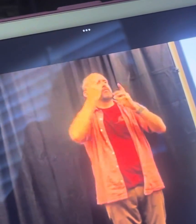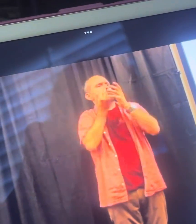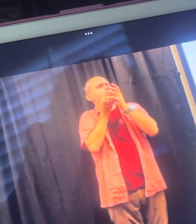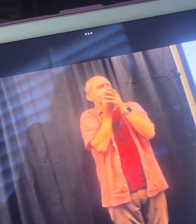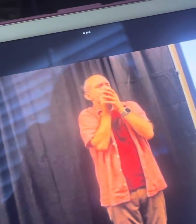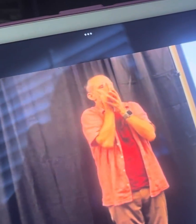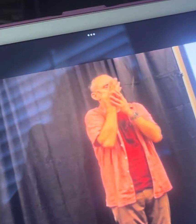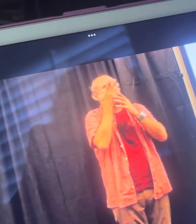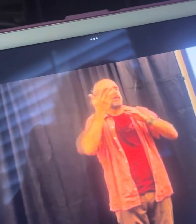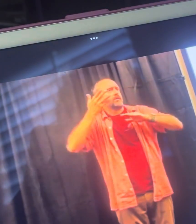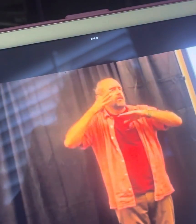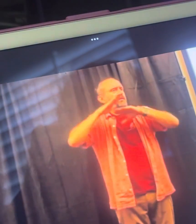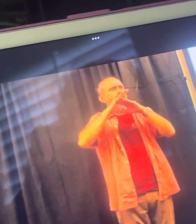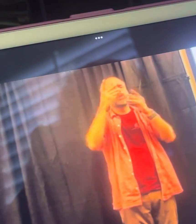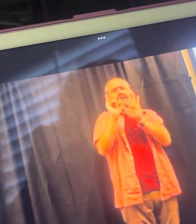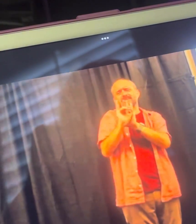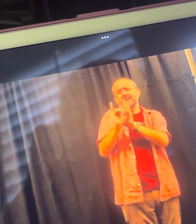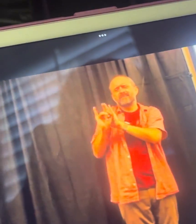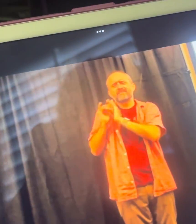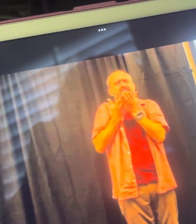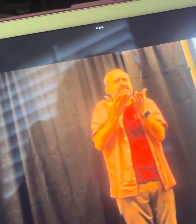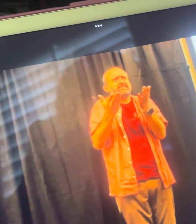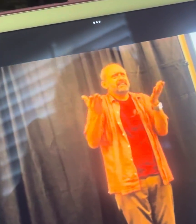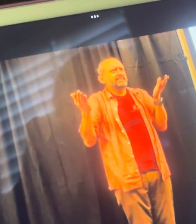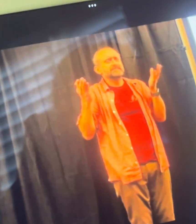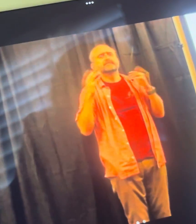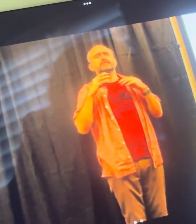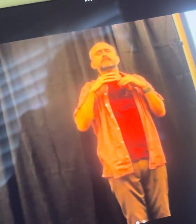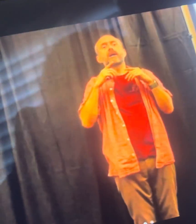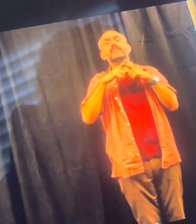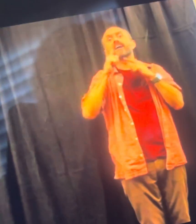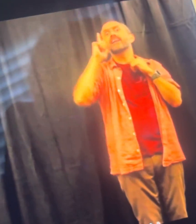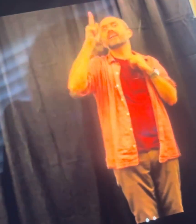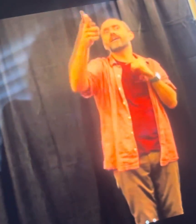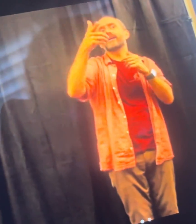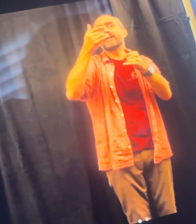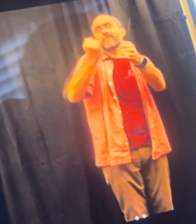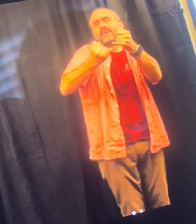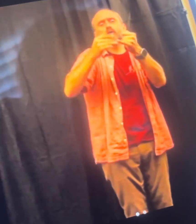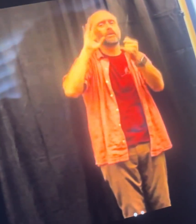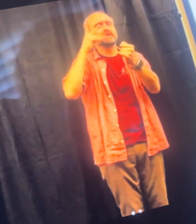You really want to expand on something and what you're really discussing.